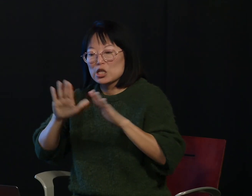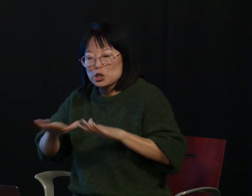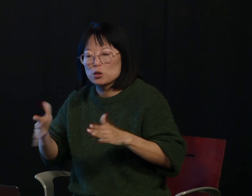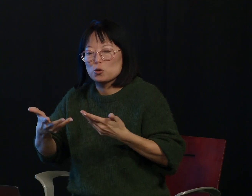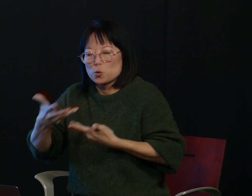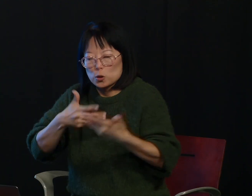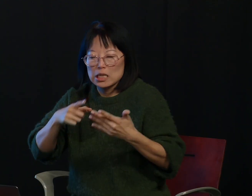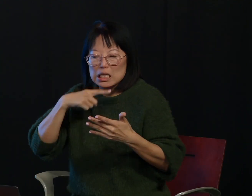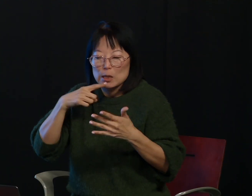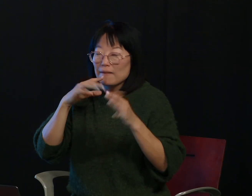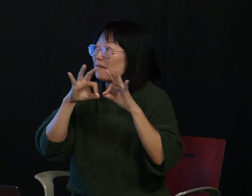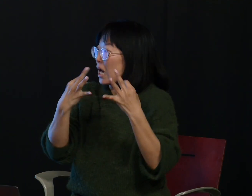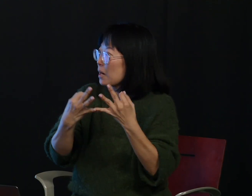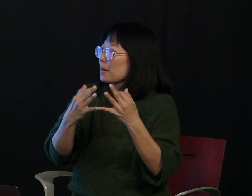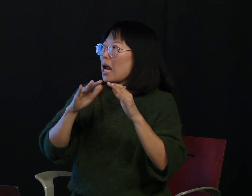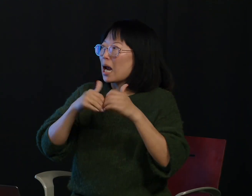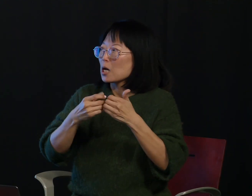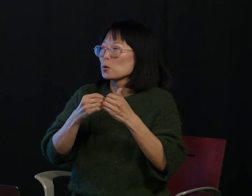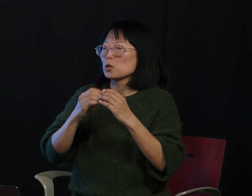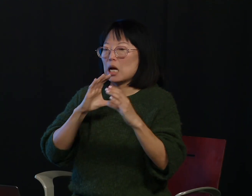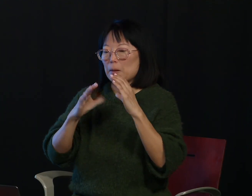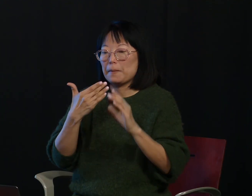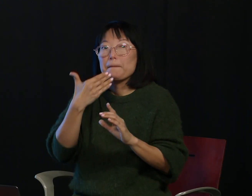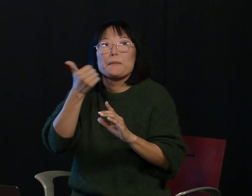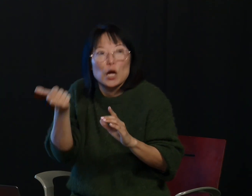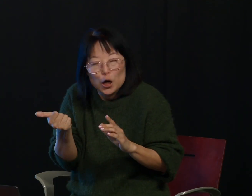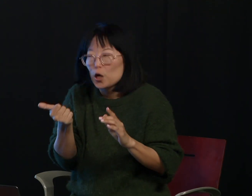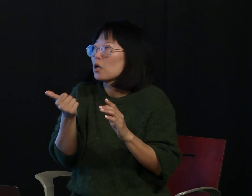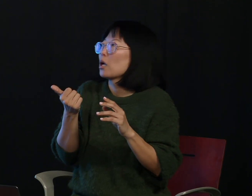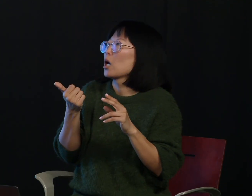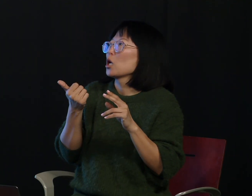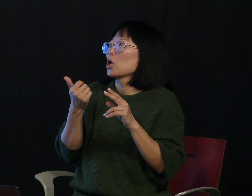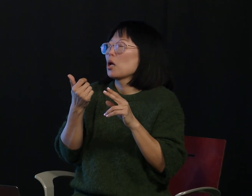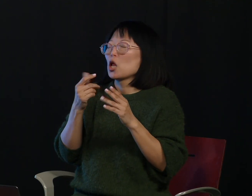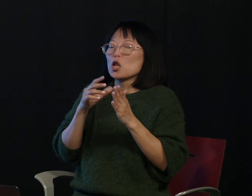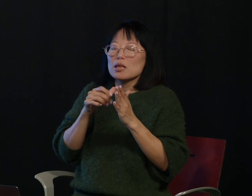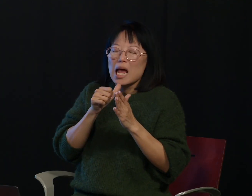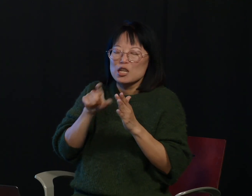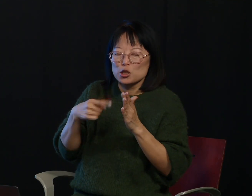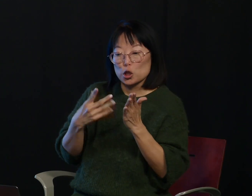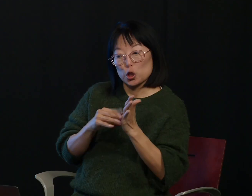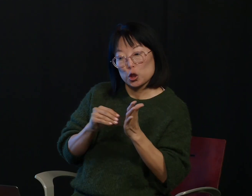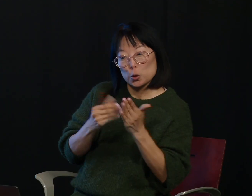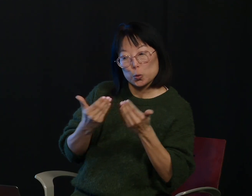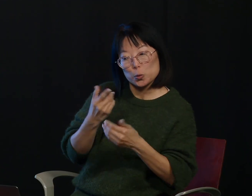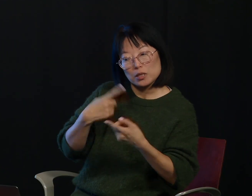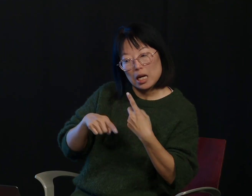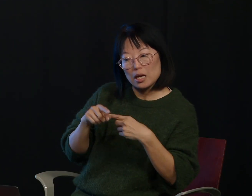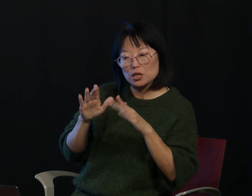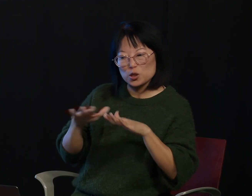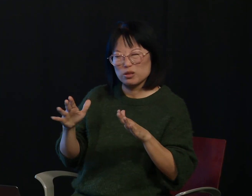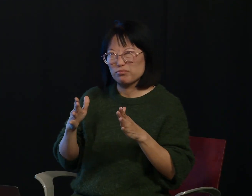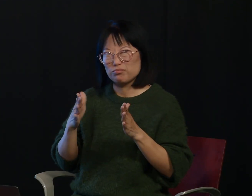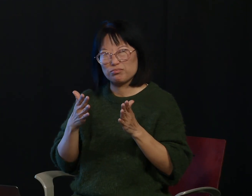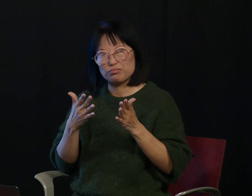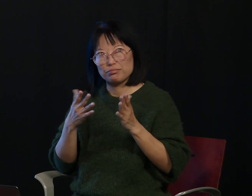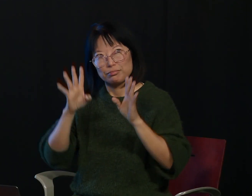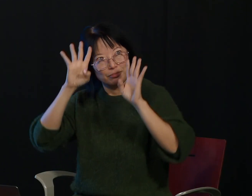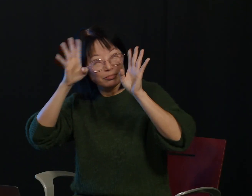the children are socialized into hearing families, communicating better, not just learning new signs from the children that